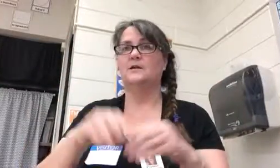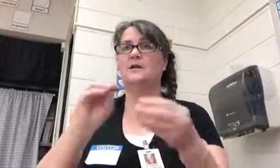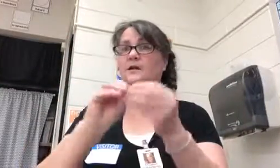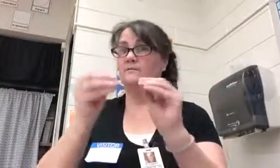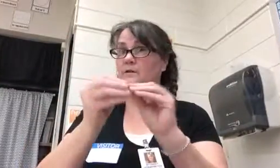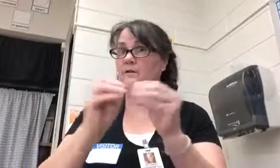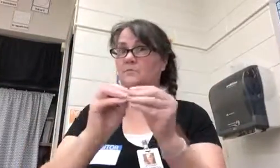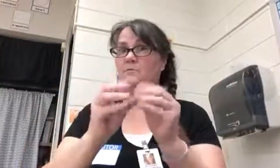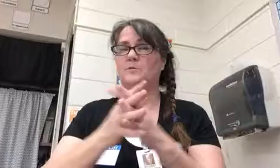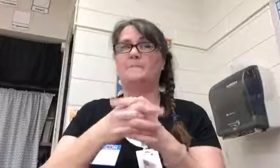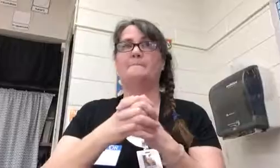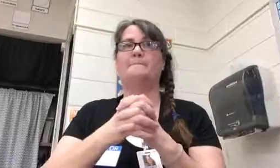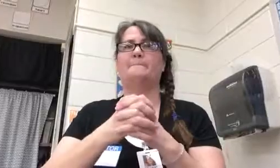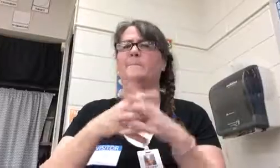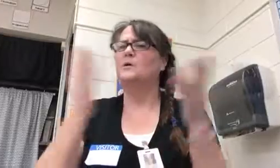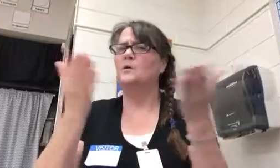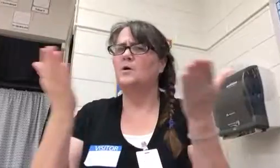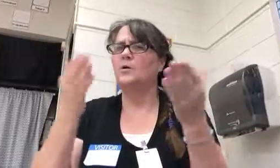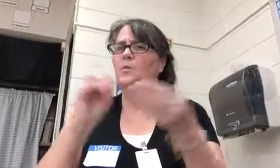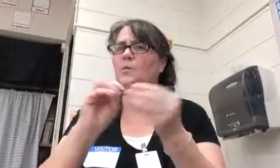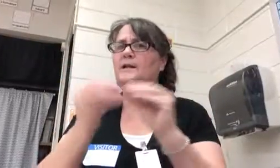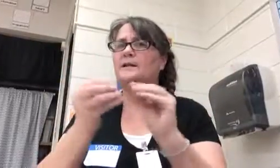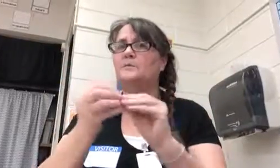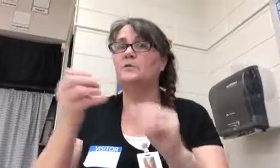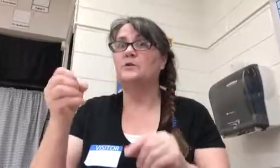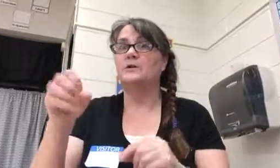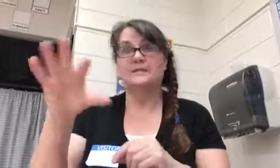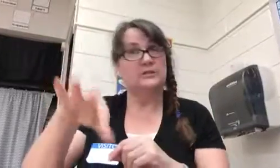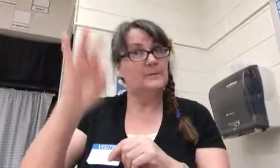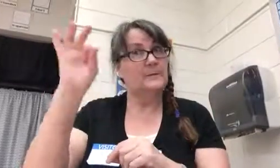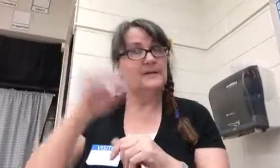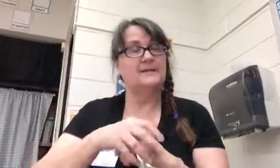No, pick any one of these to do. You can pick one more.